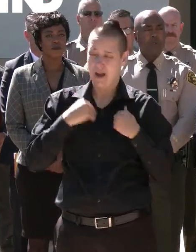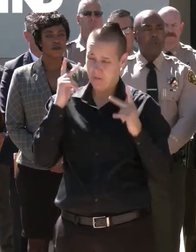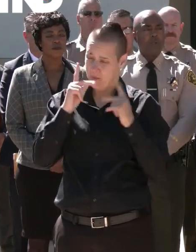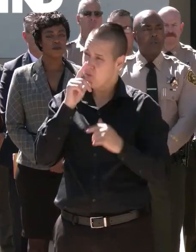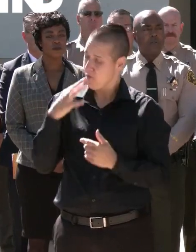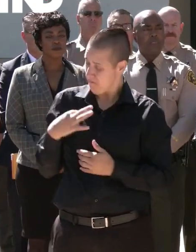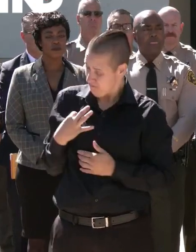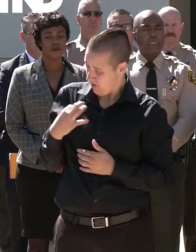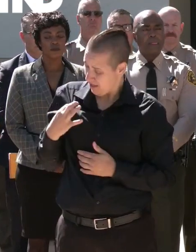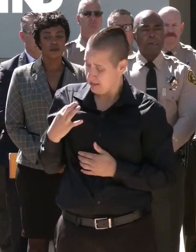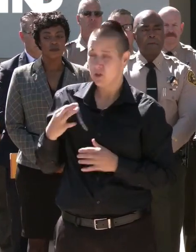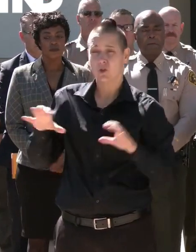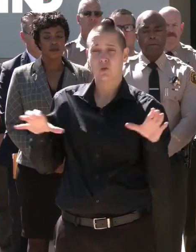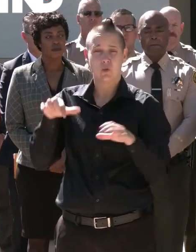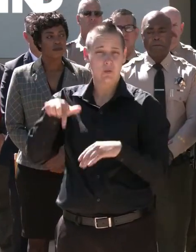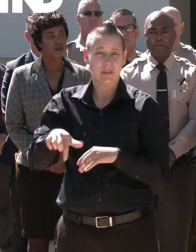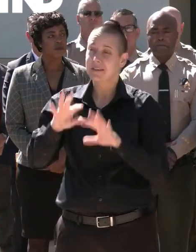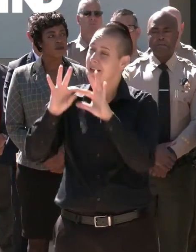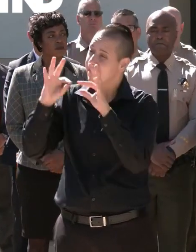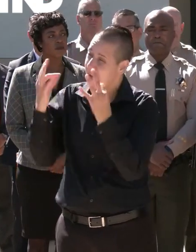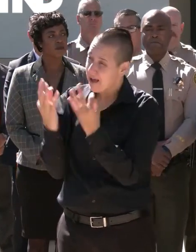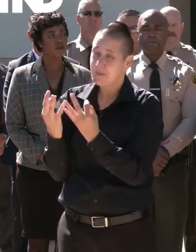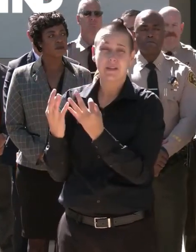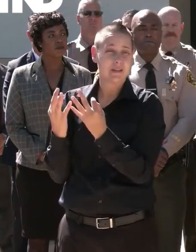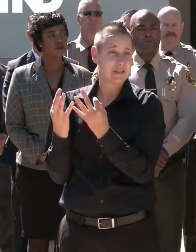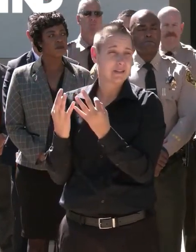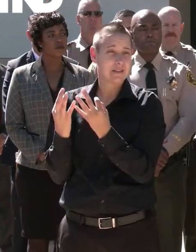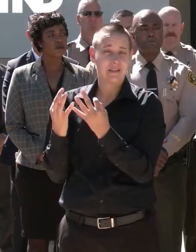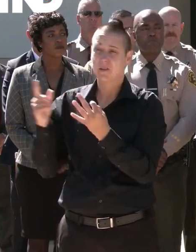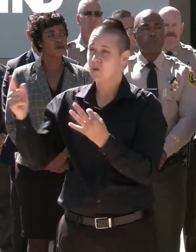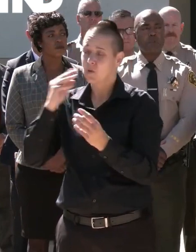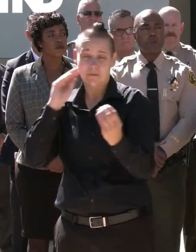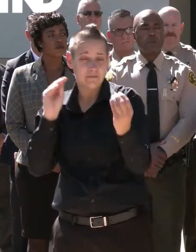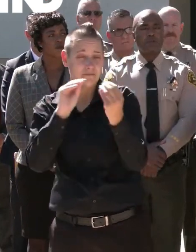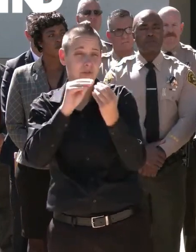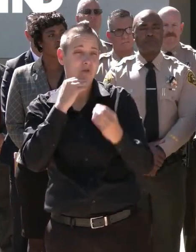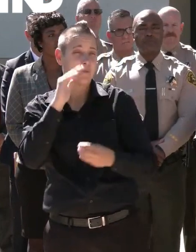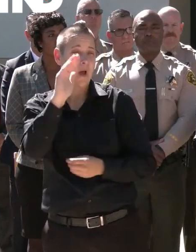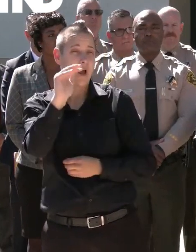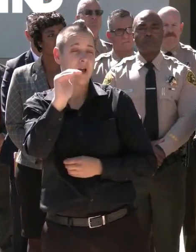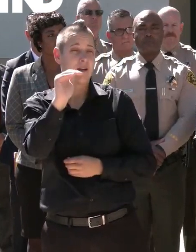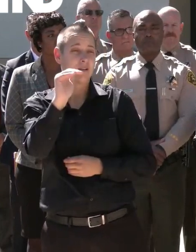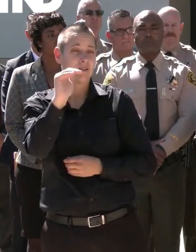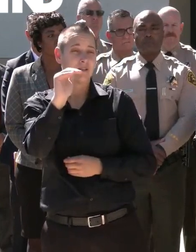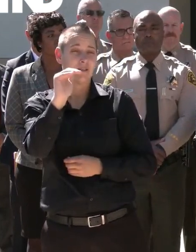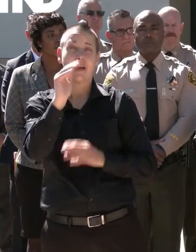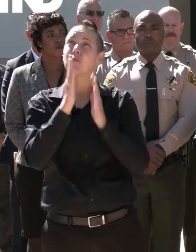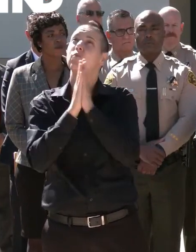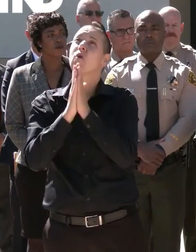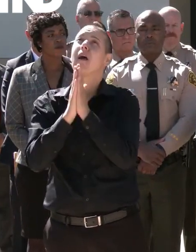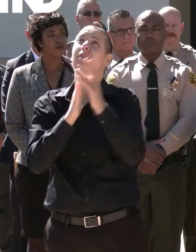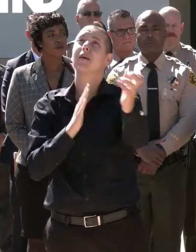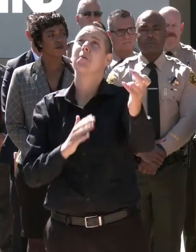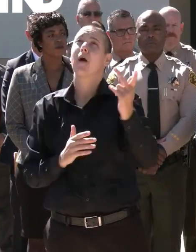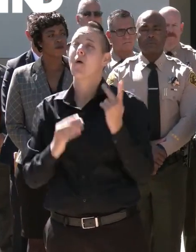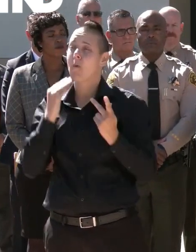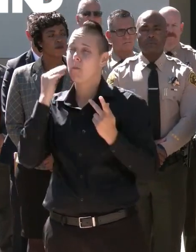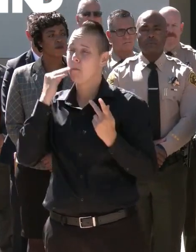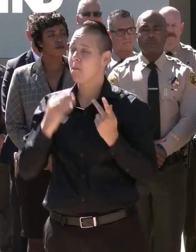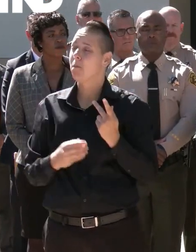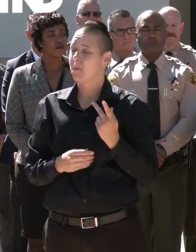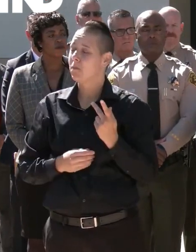who volunteered to do this, and families who kiss them goodbye and just pray that they come back